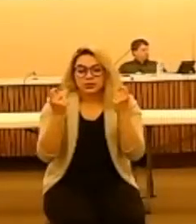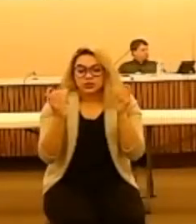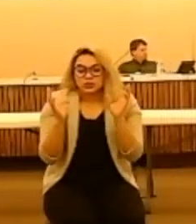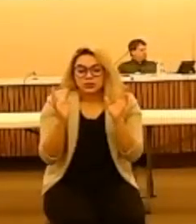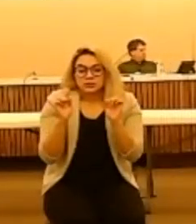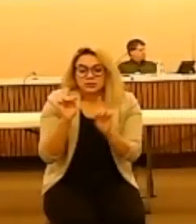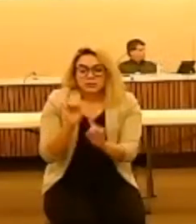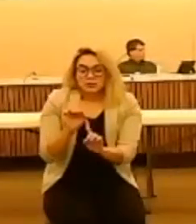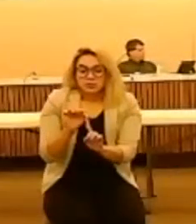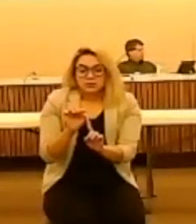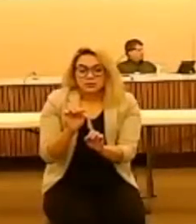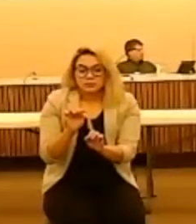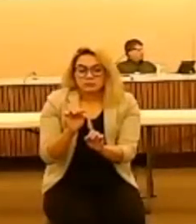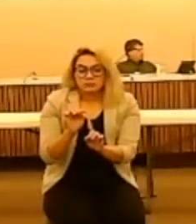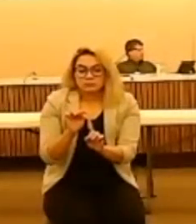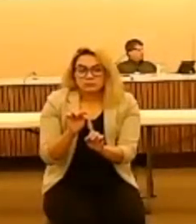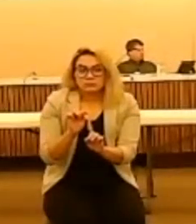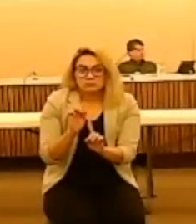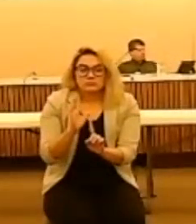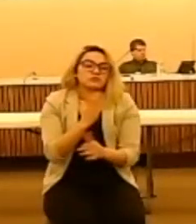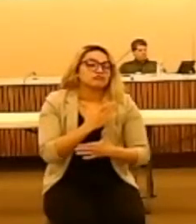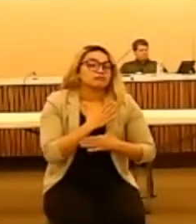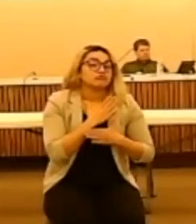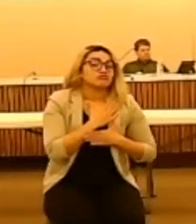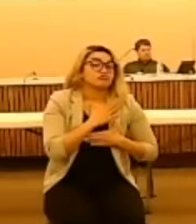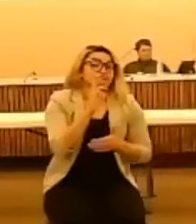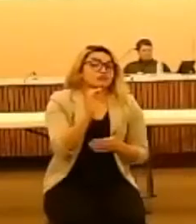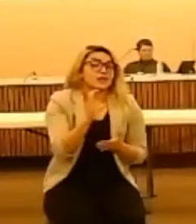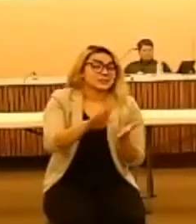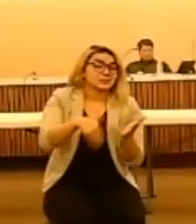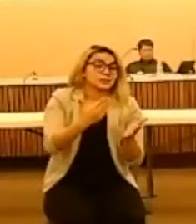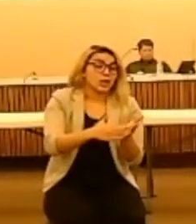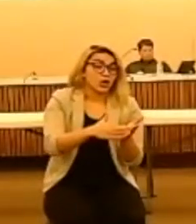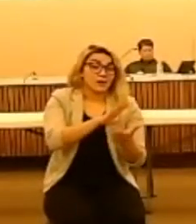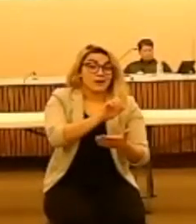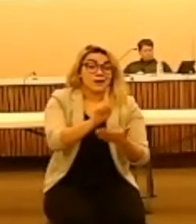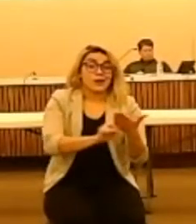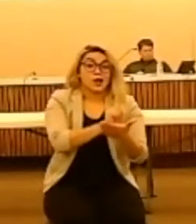Recreation Center continues to expand the hours. They're now open from 9 p.m.